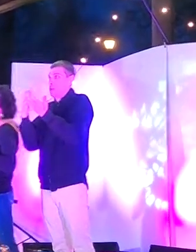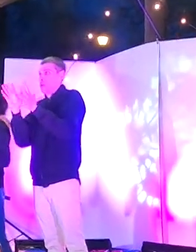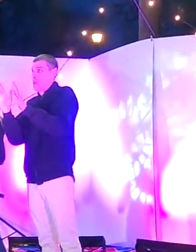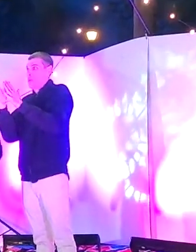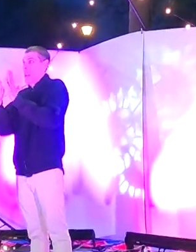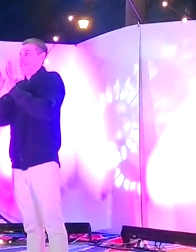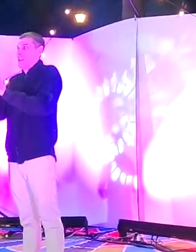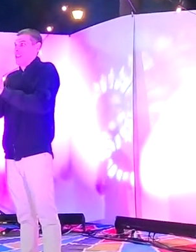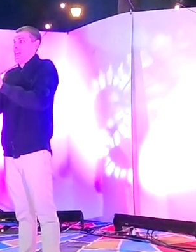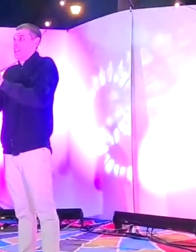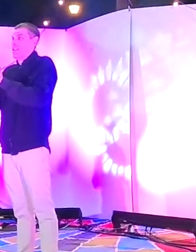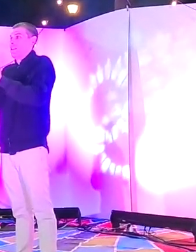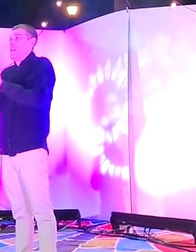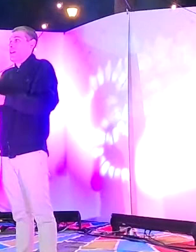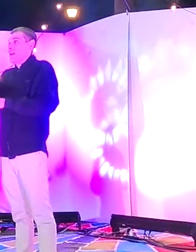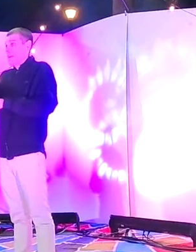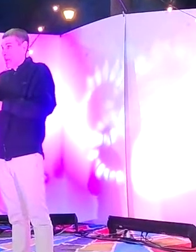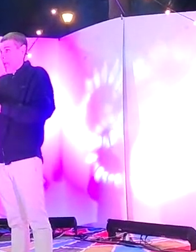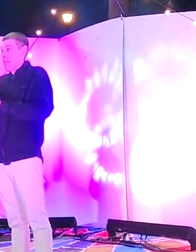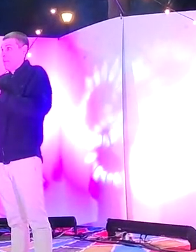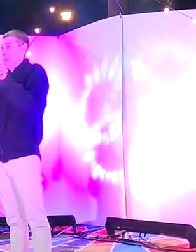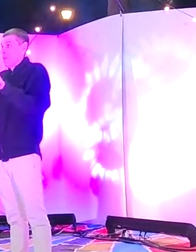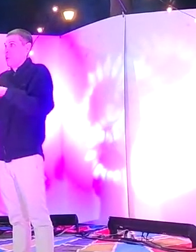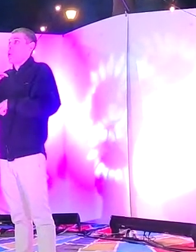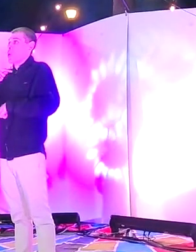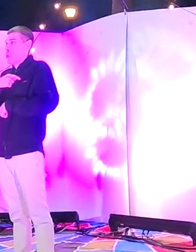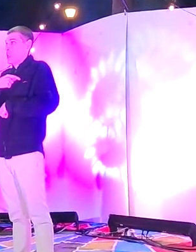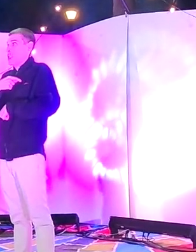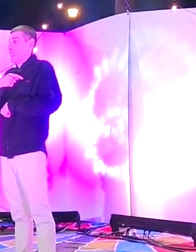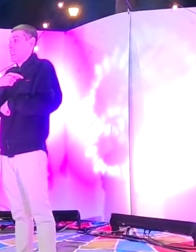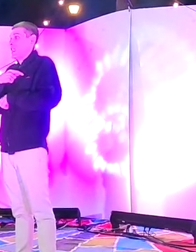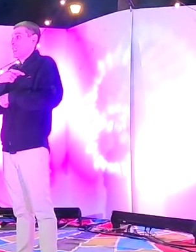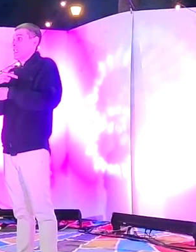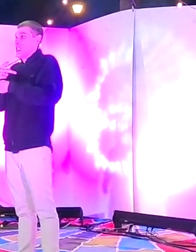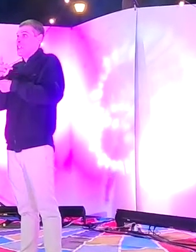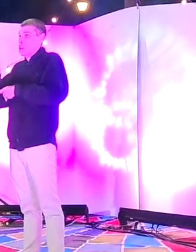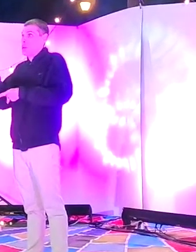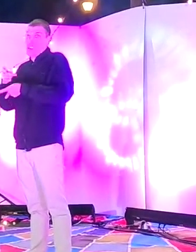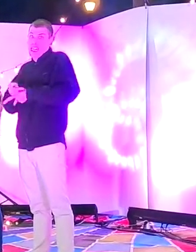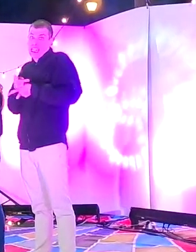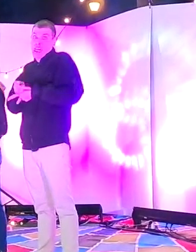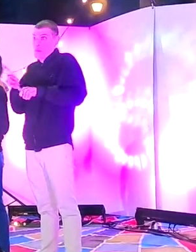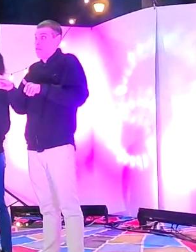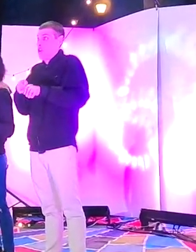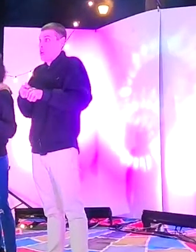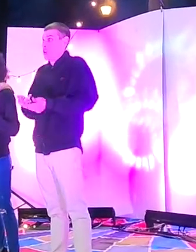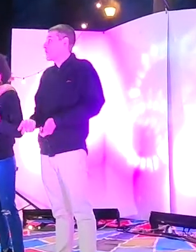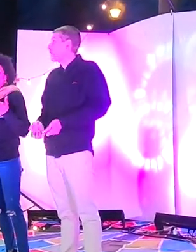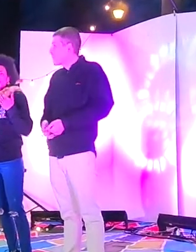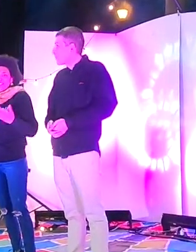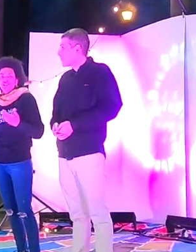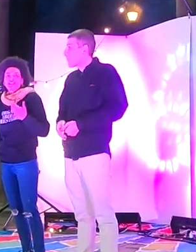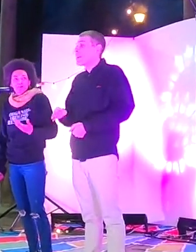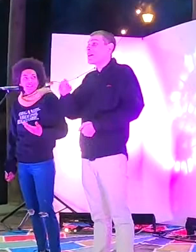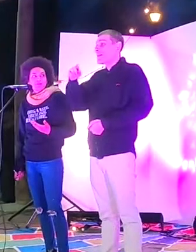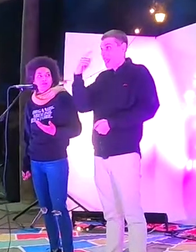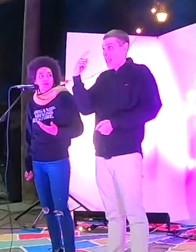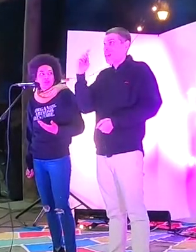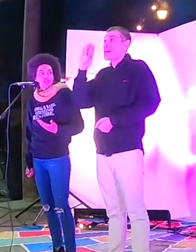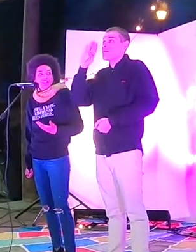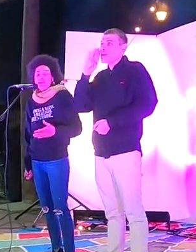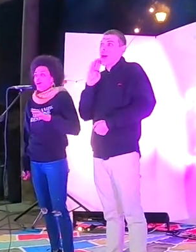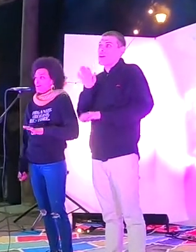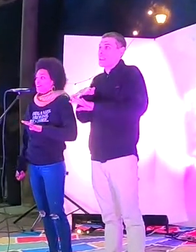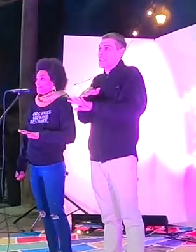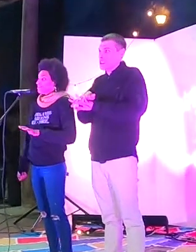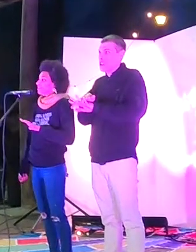that matters, that as black people, we get taken care of first. That as black, brown, and indigenous